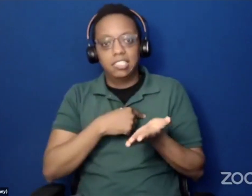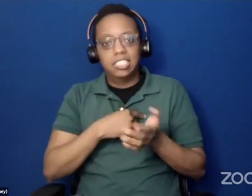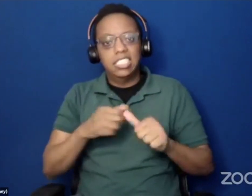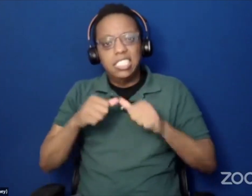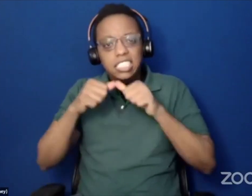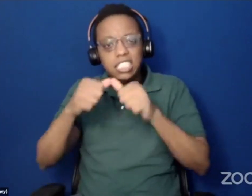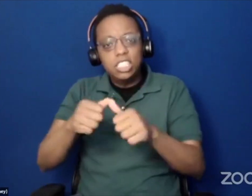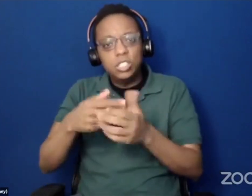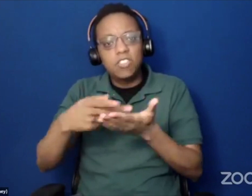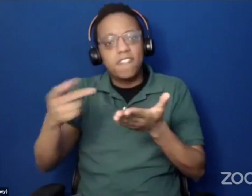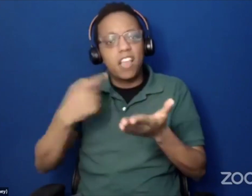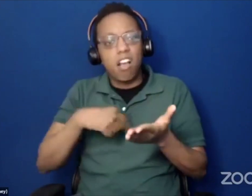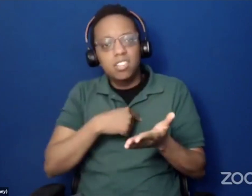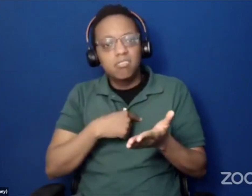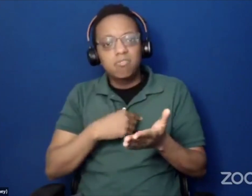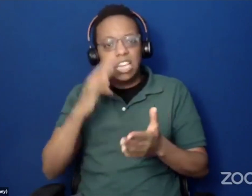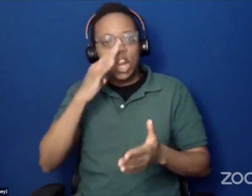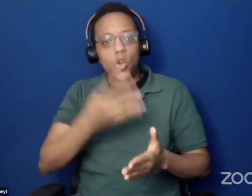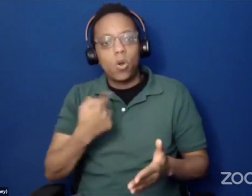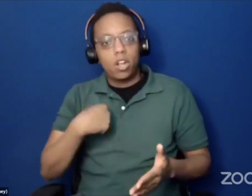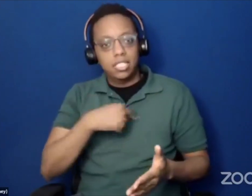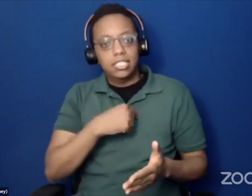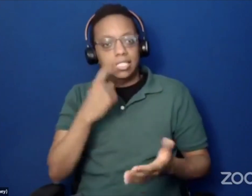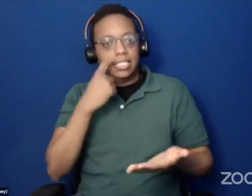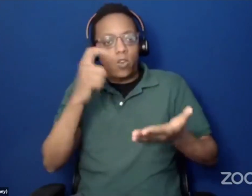they fail to acknowledge us as a people.